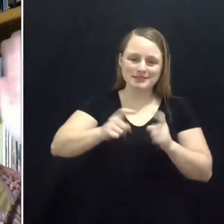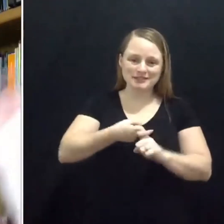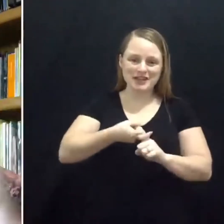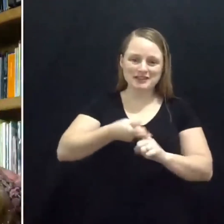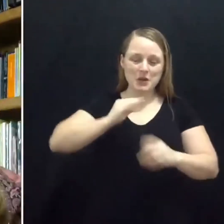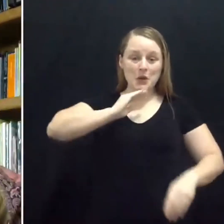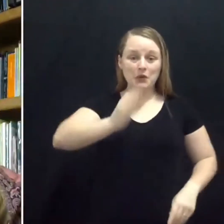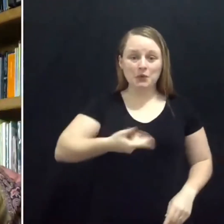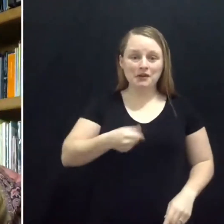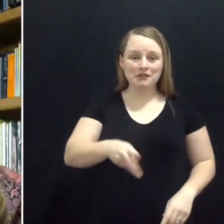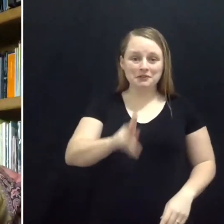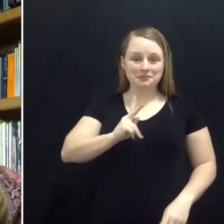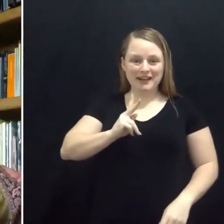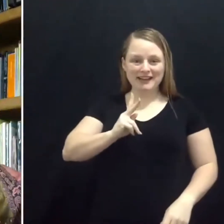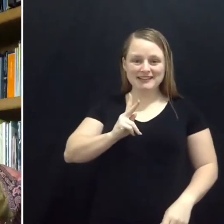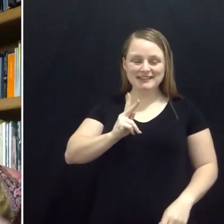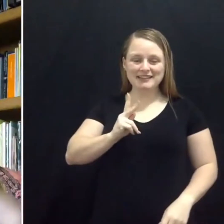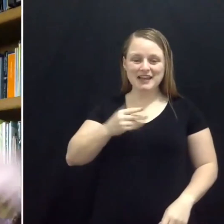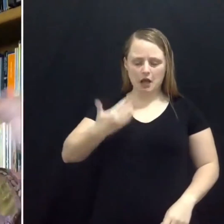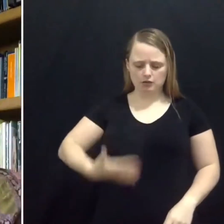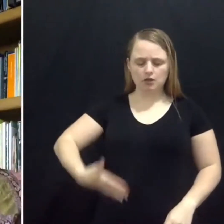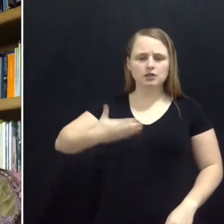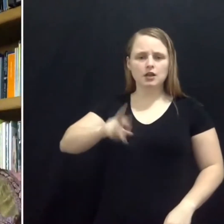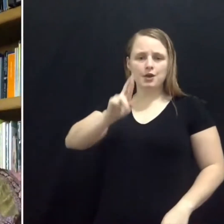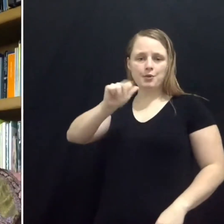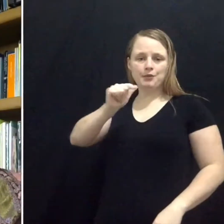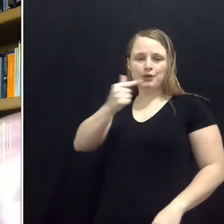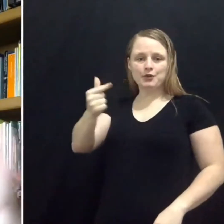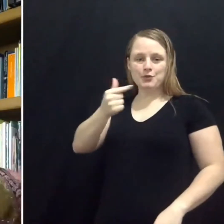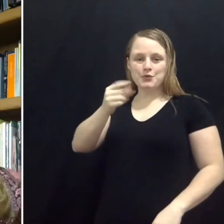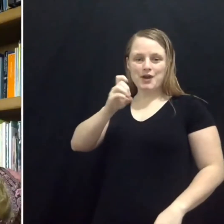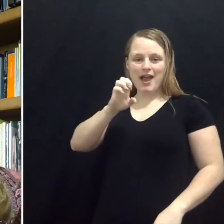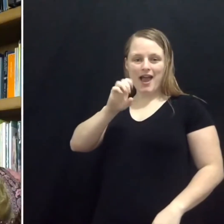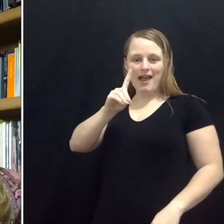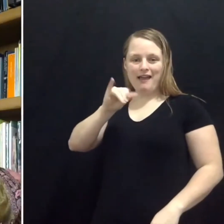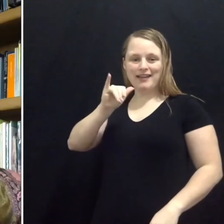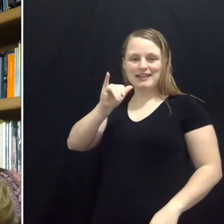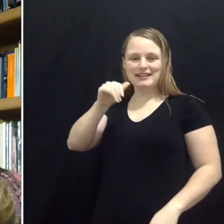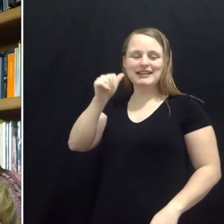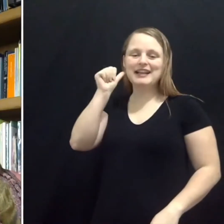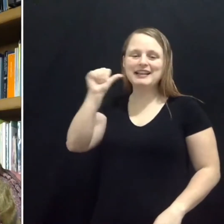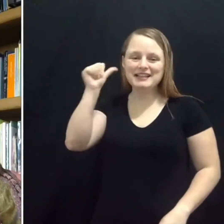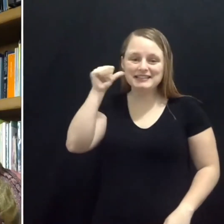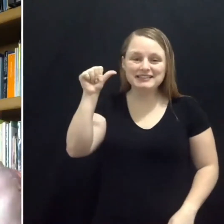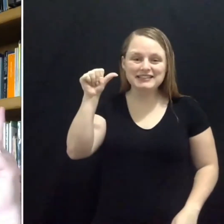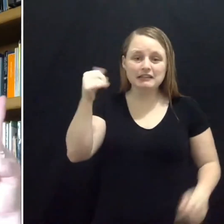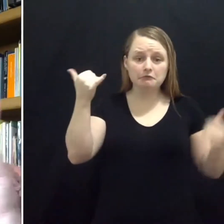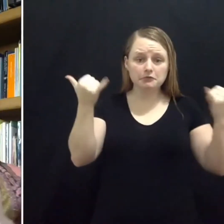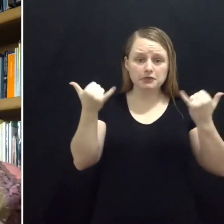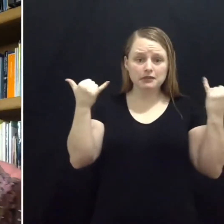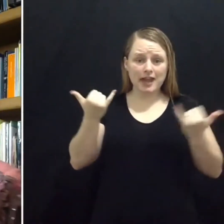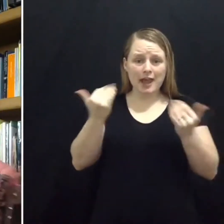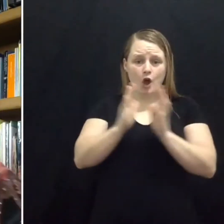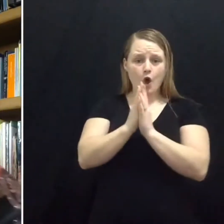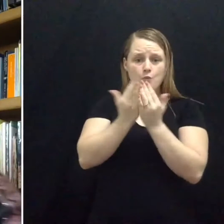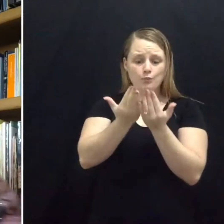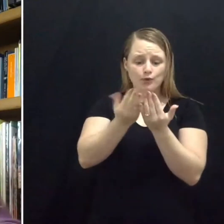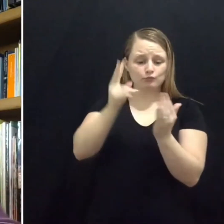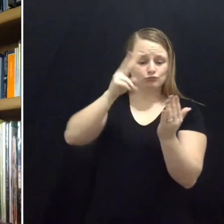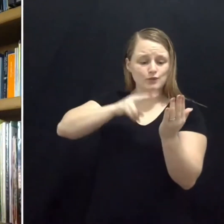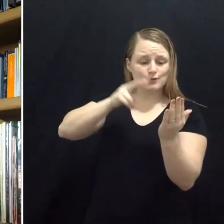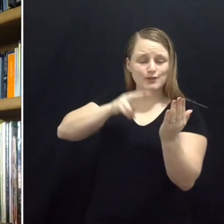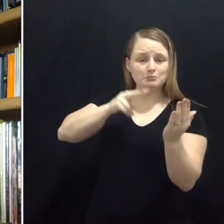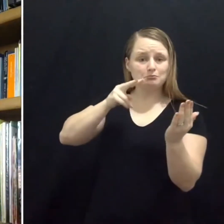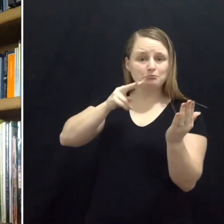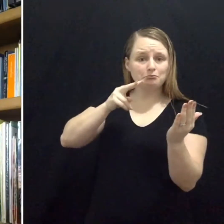Hello, my sweet friends. Welcome back to the Book Nook. I am your Raggedy Auntie, and today we're going